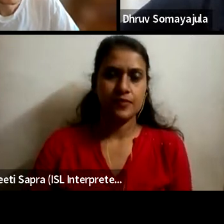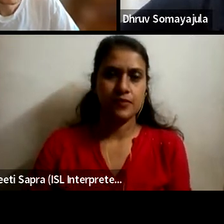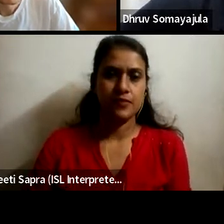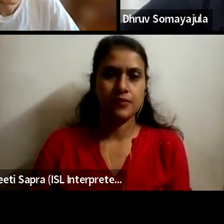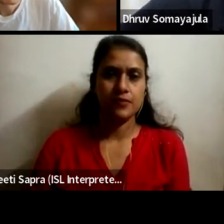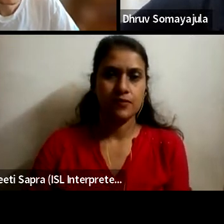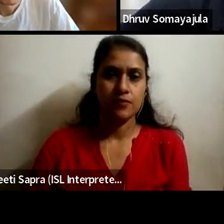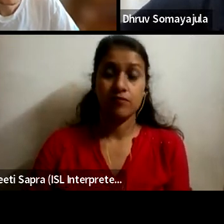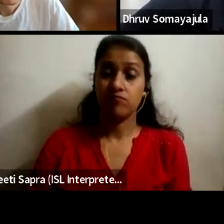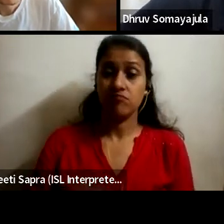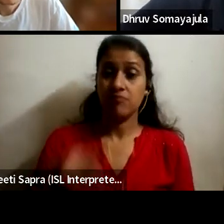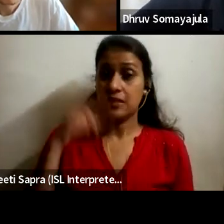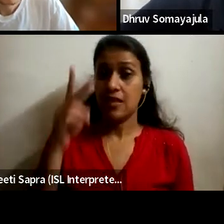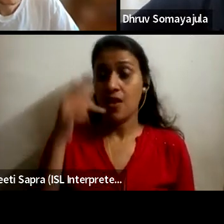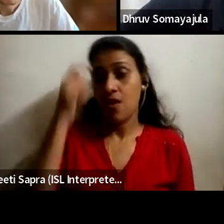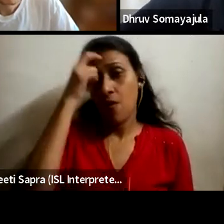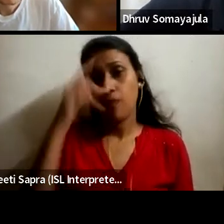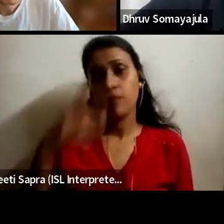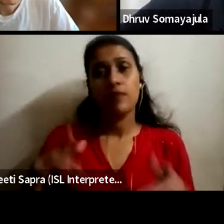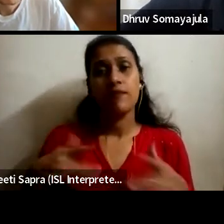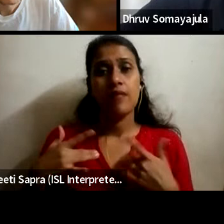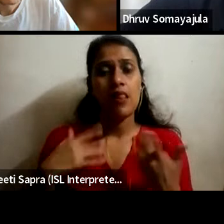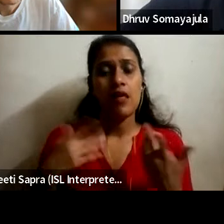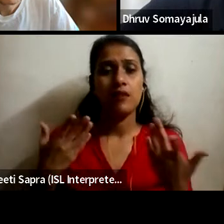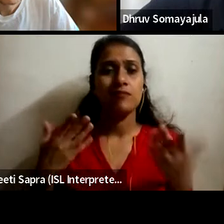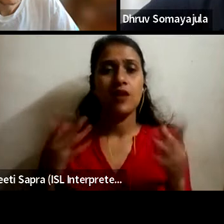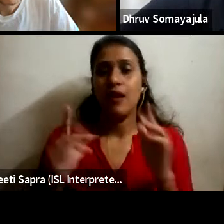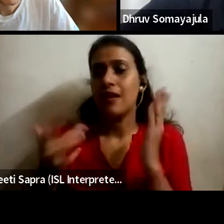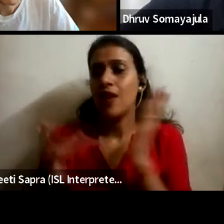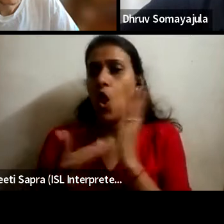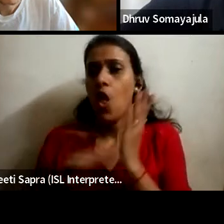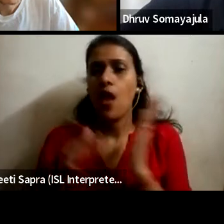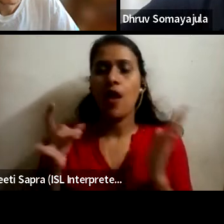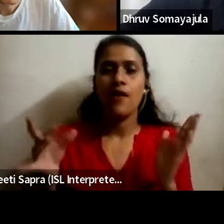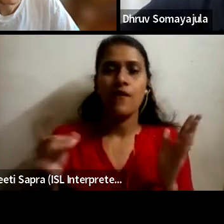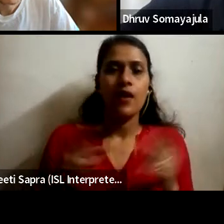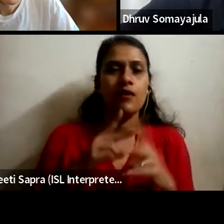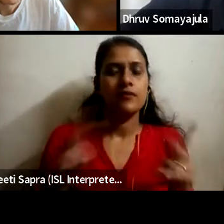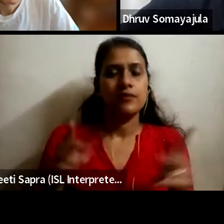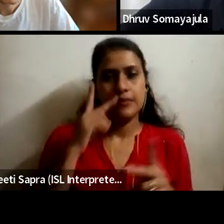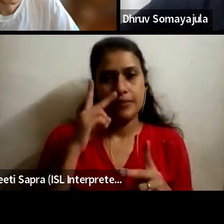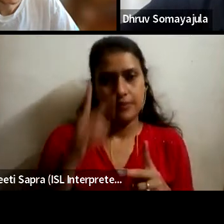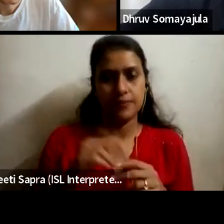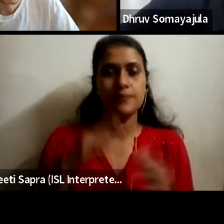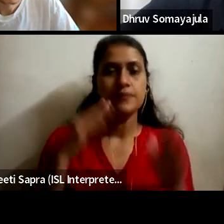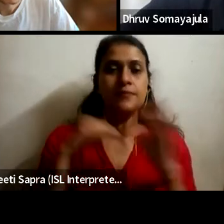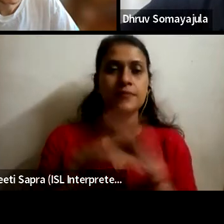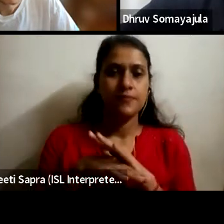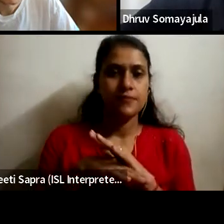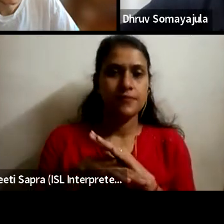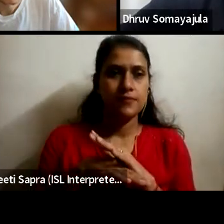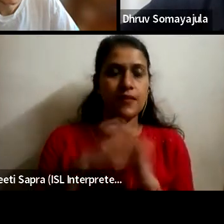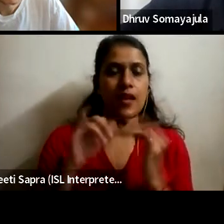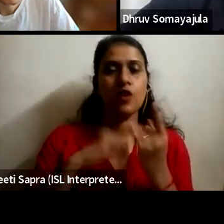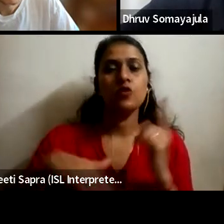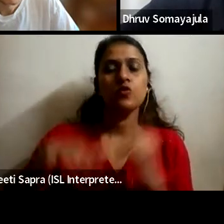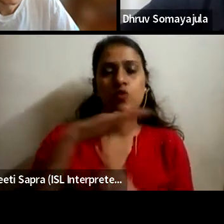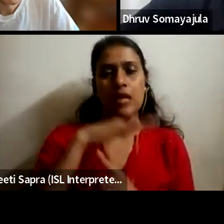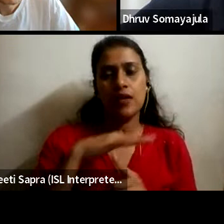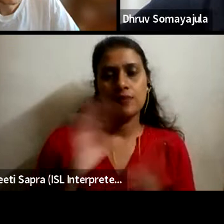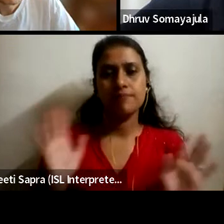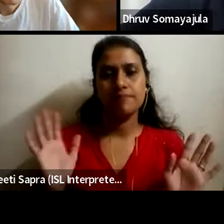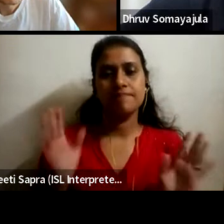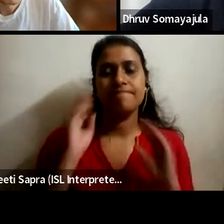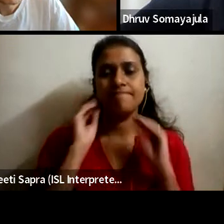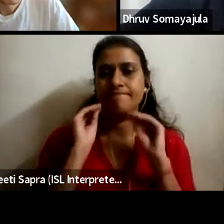the kind of problems that you will face when you try to take a kind of technology or a kind of practice and apply it horizontally in society. So yeah, just